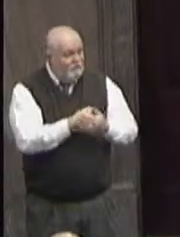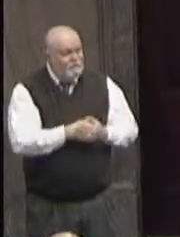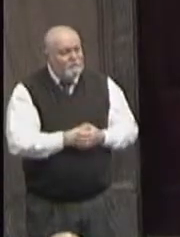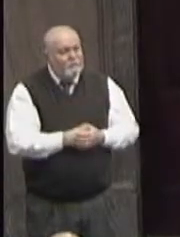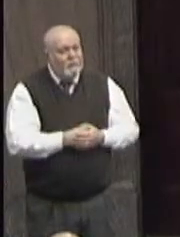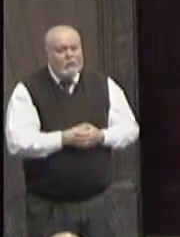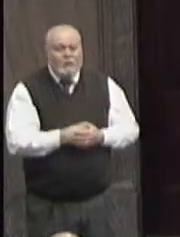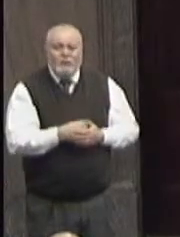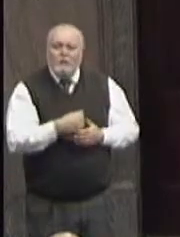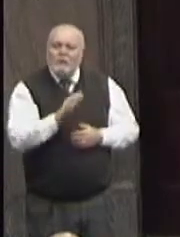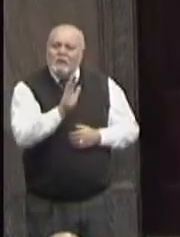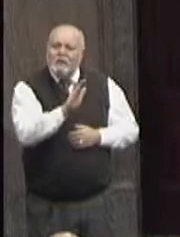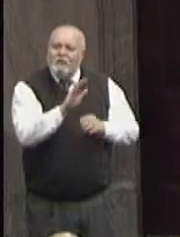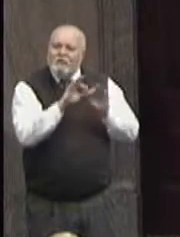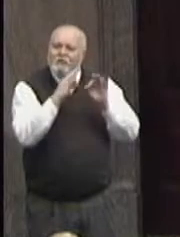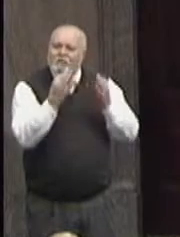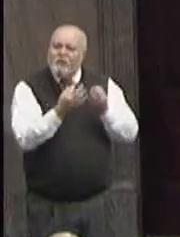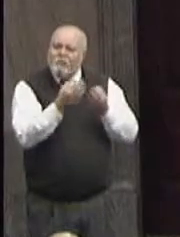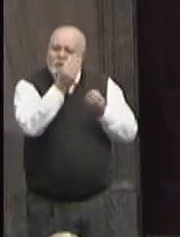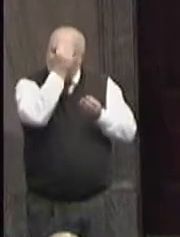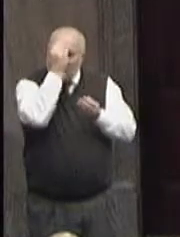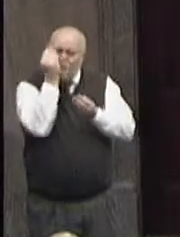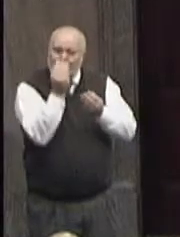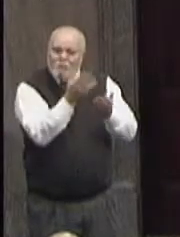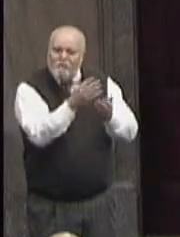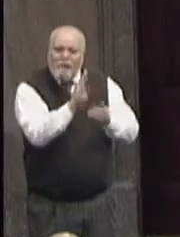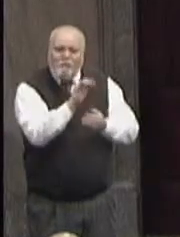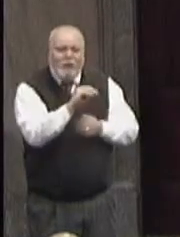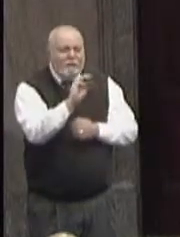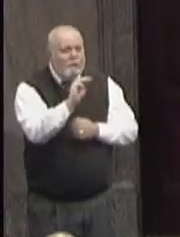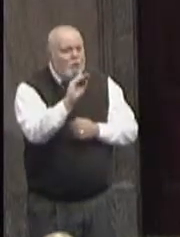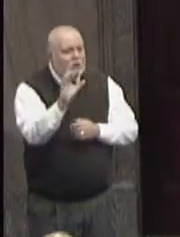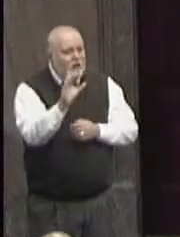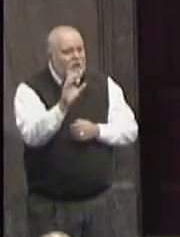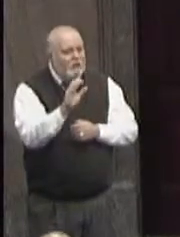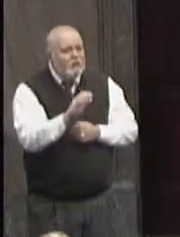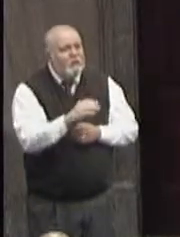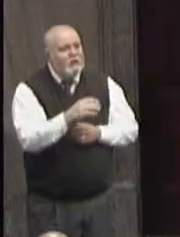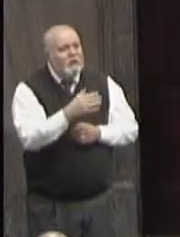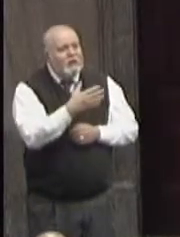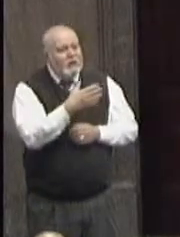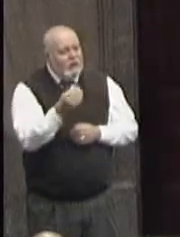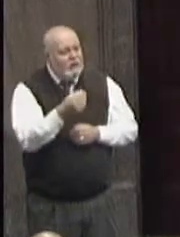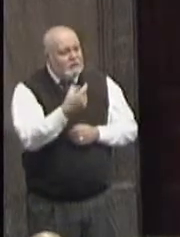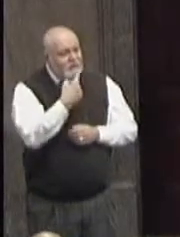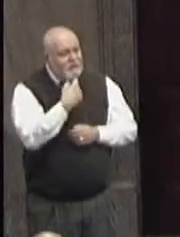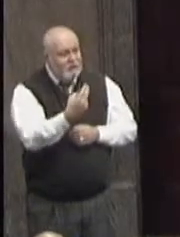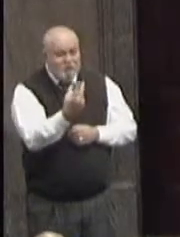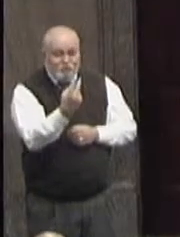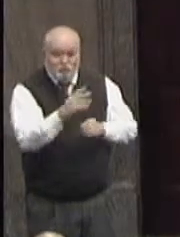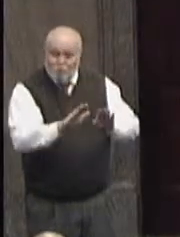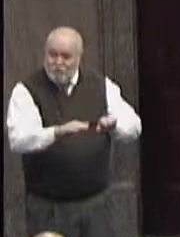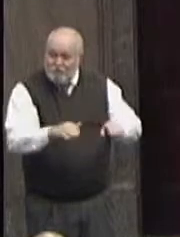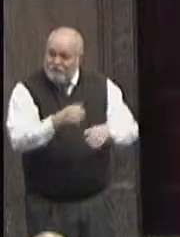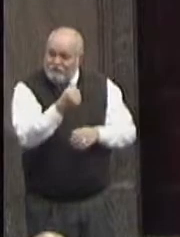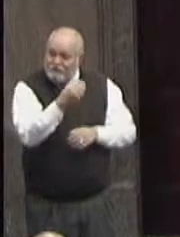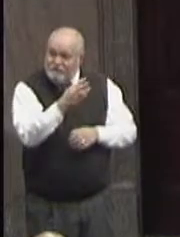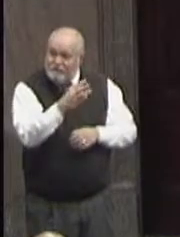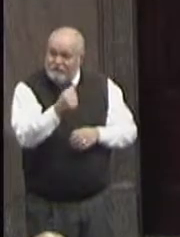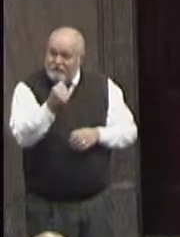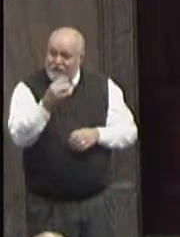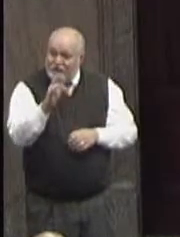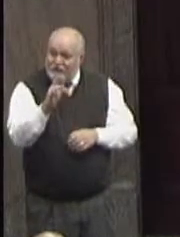attention that his family was notified by the county stating his 2 children, ages 16 and 18,